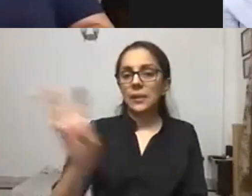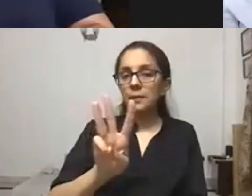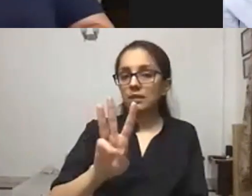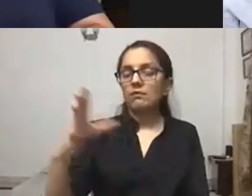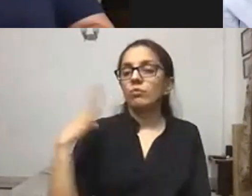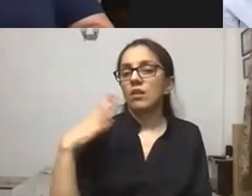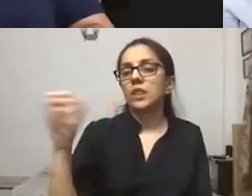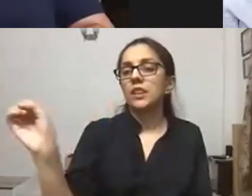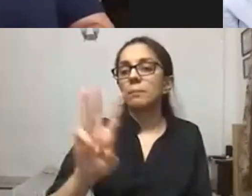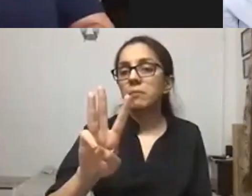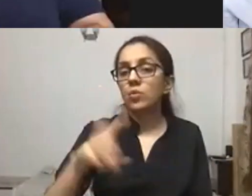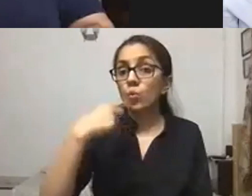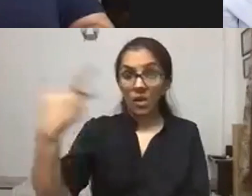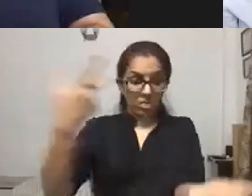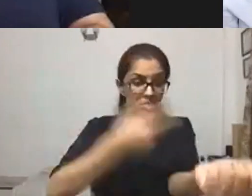vaccine.